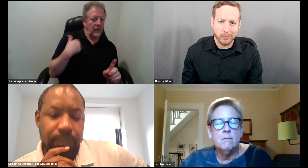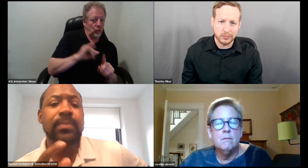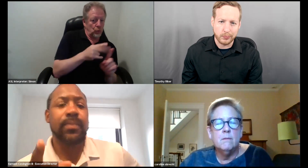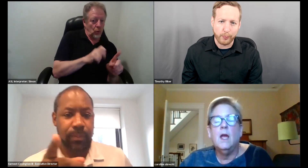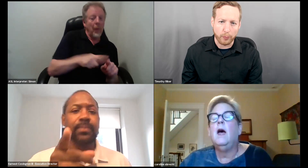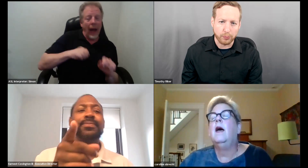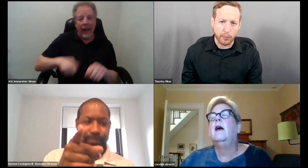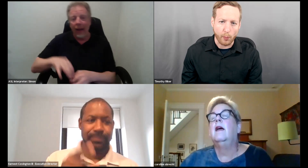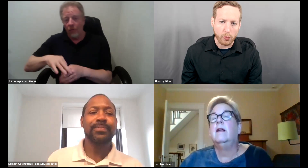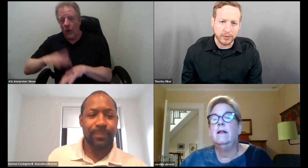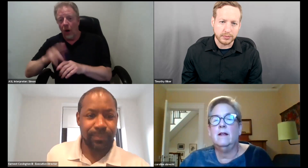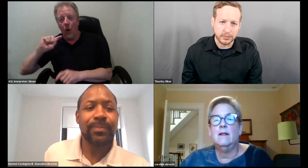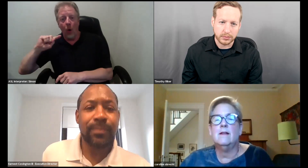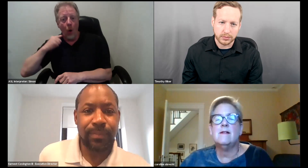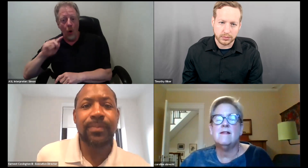August minutes.